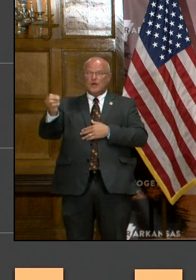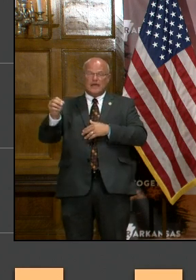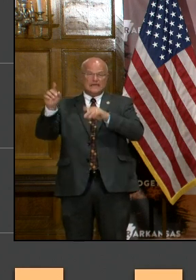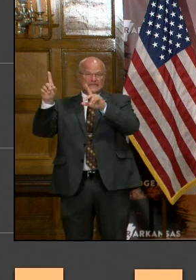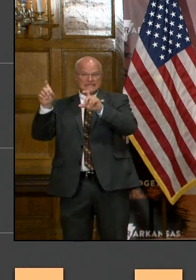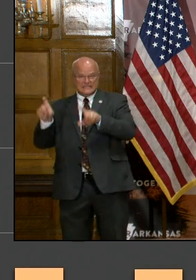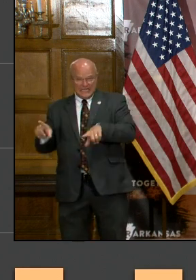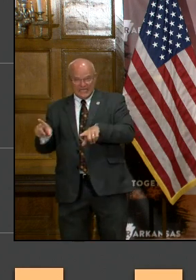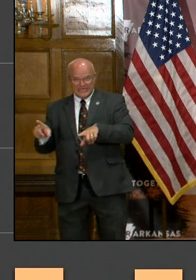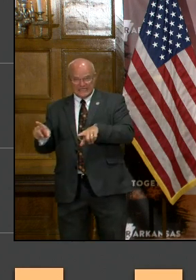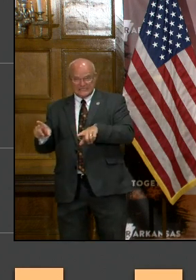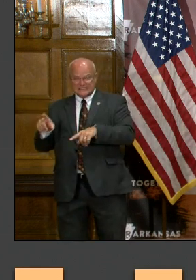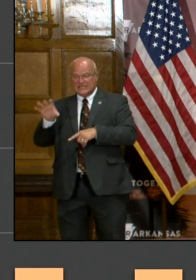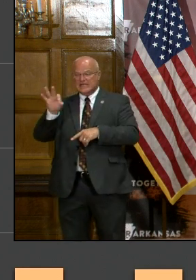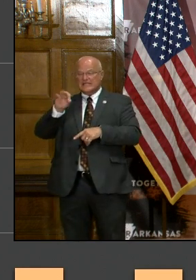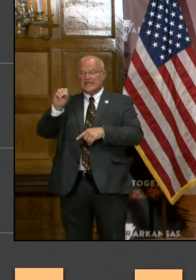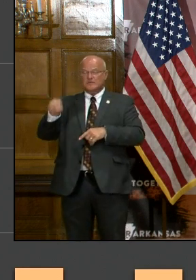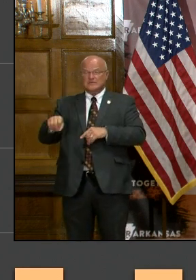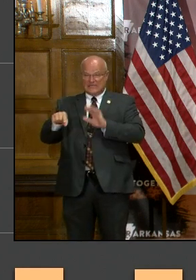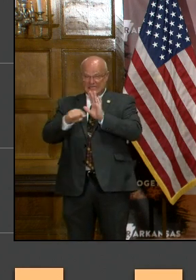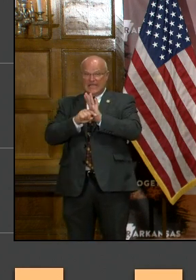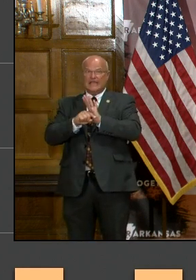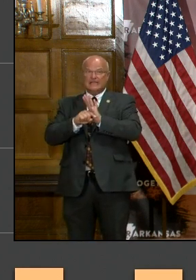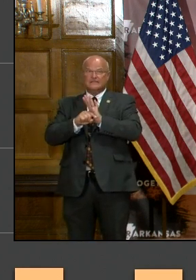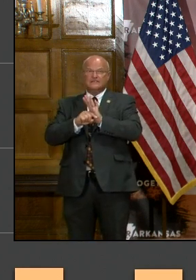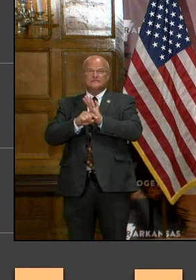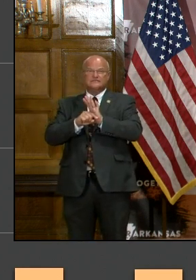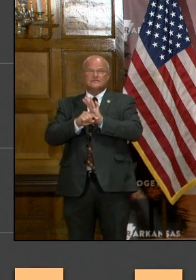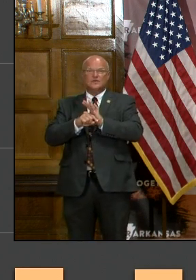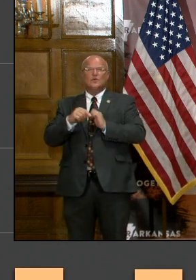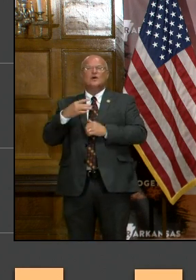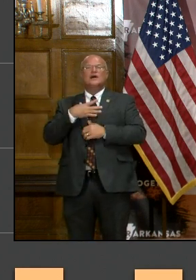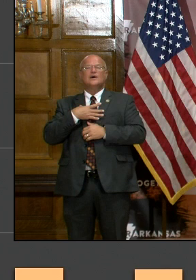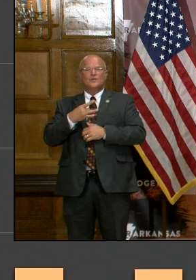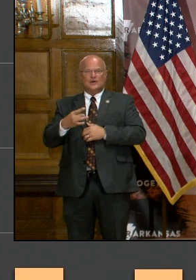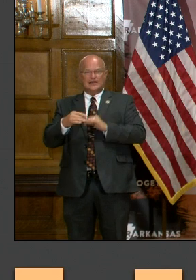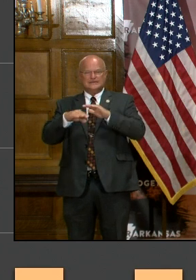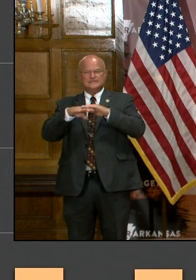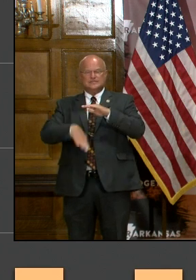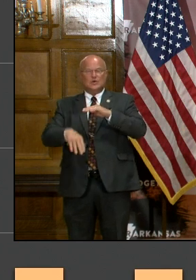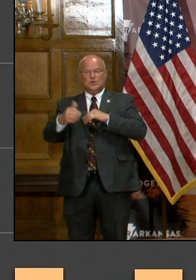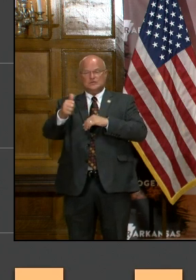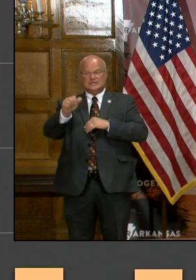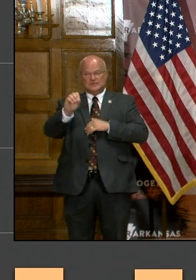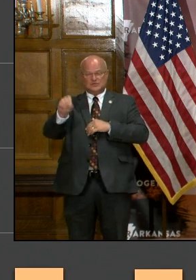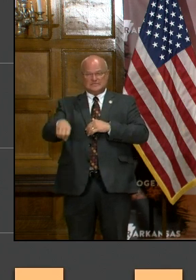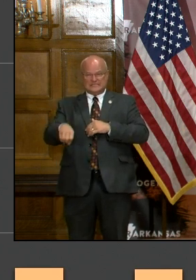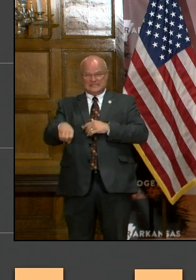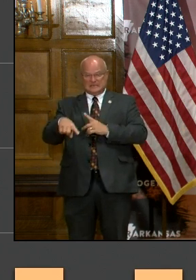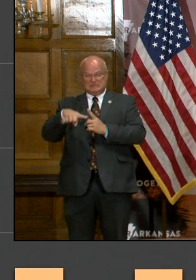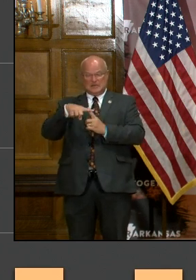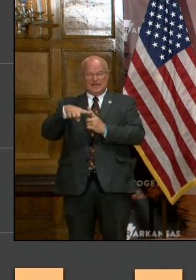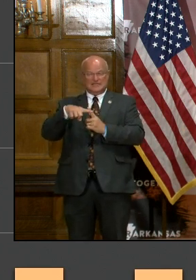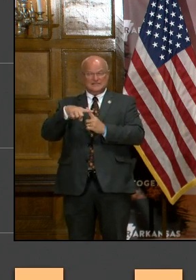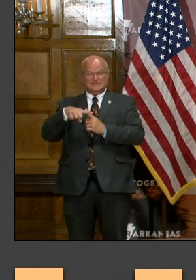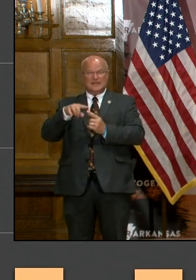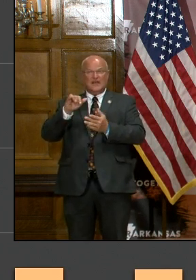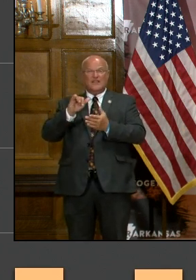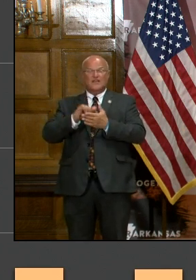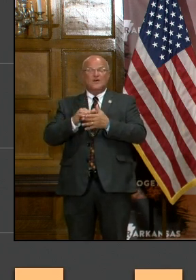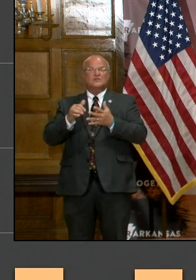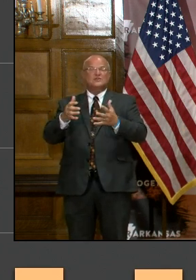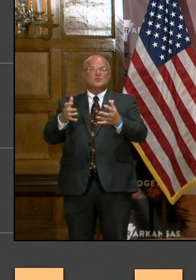test, generally 90% of them are negative. We like to keep it below 10% that would be positive, those that